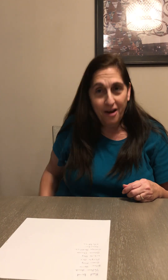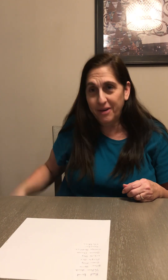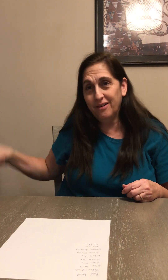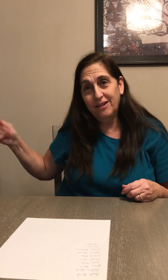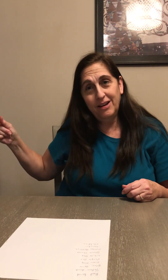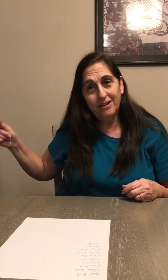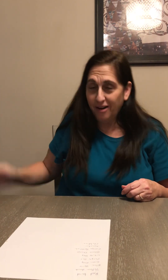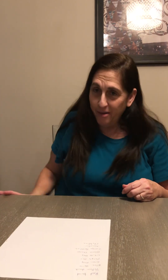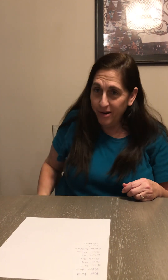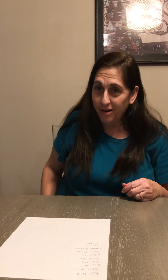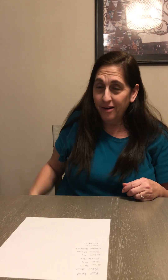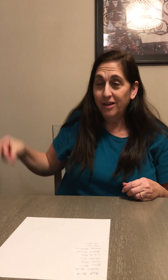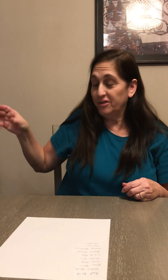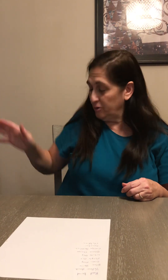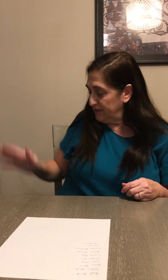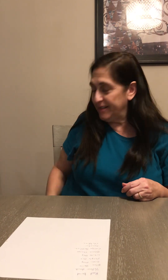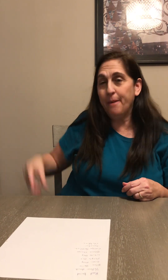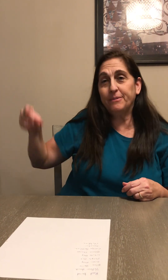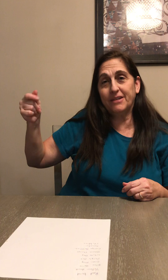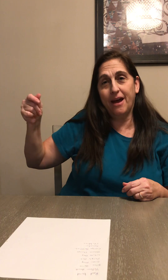here. So slap, snap.